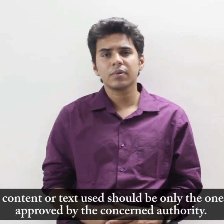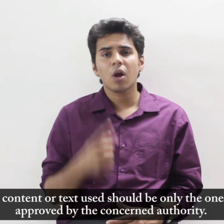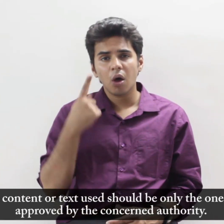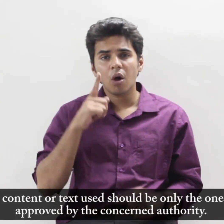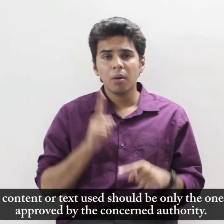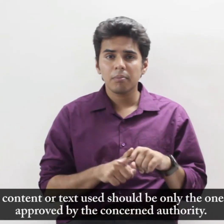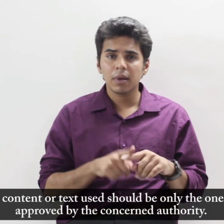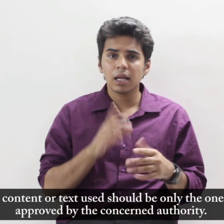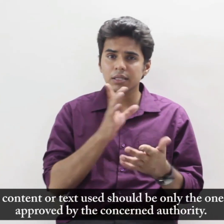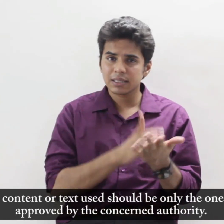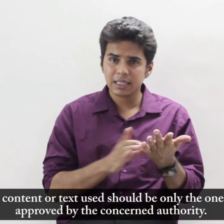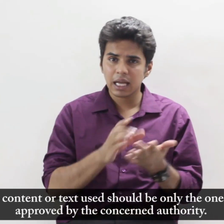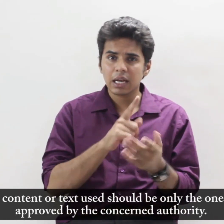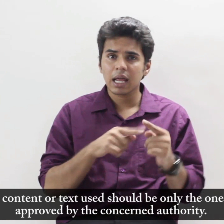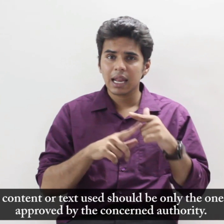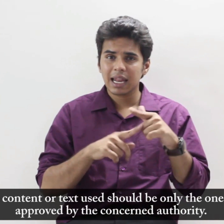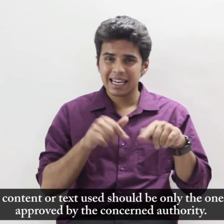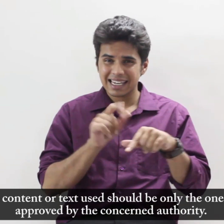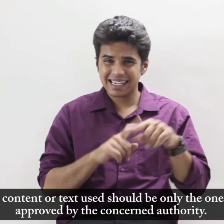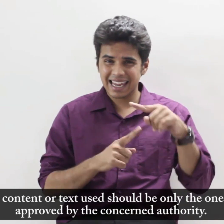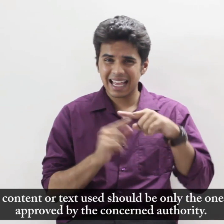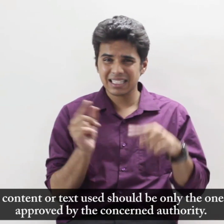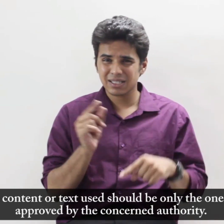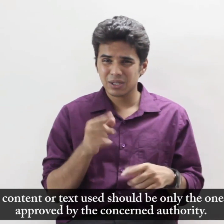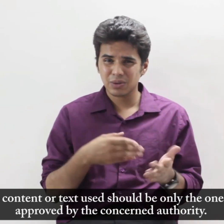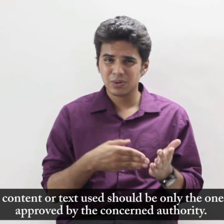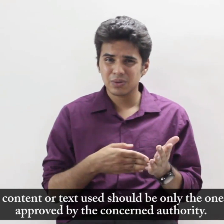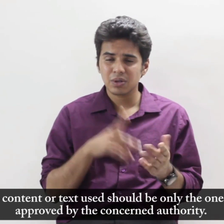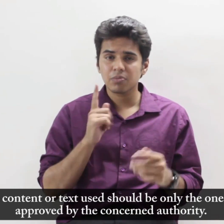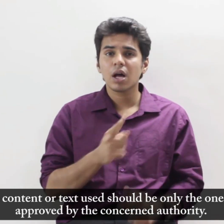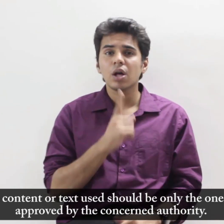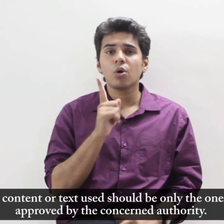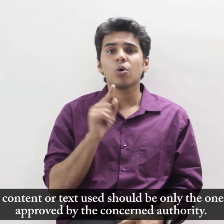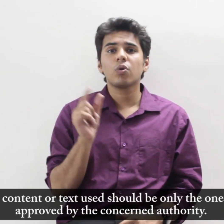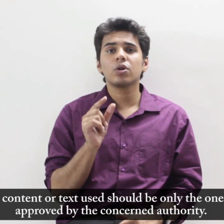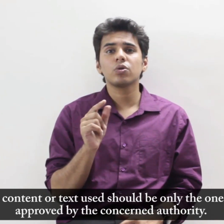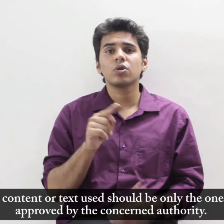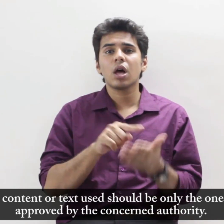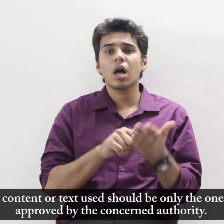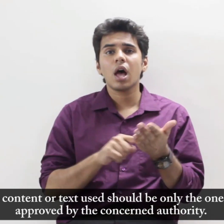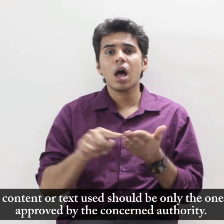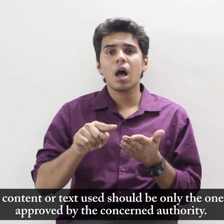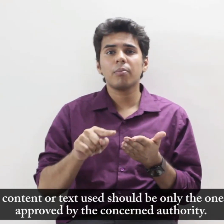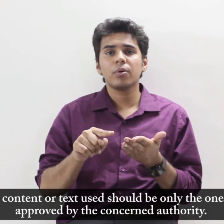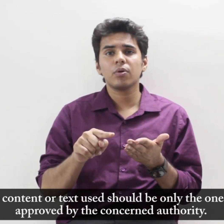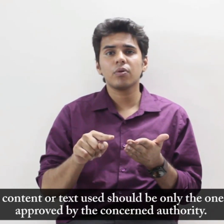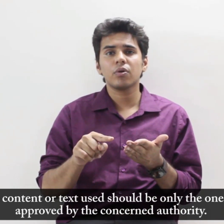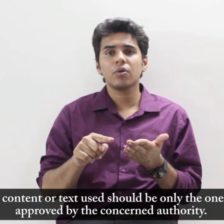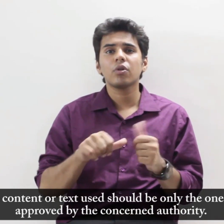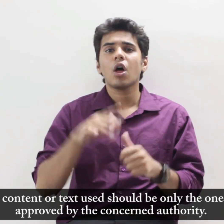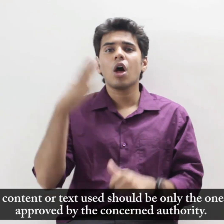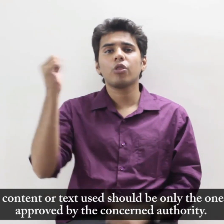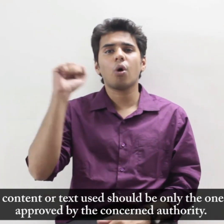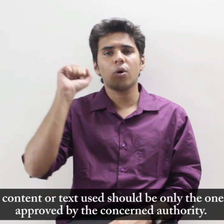Also, the content or text used should be only the one which is approved by the concerned authority.